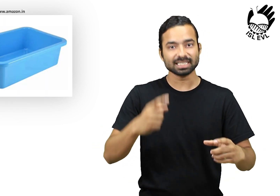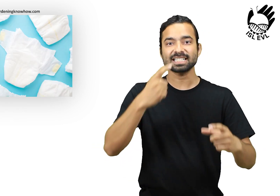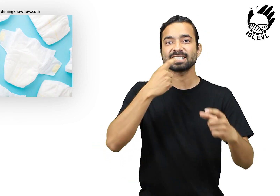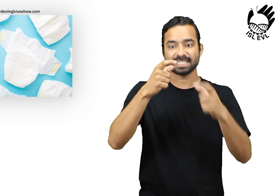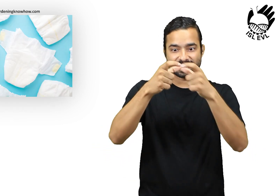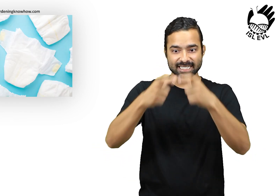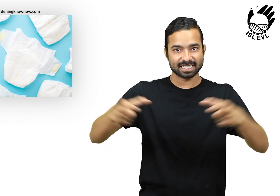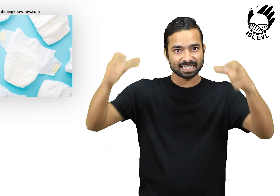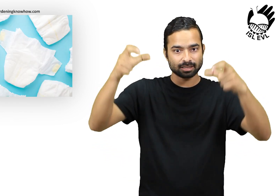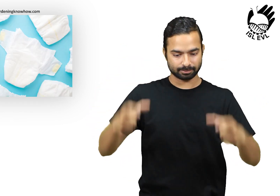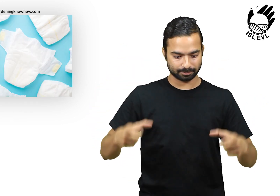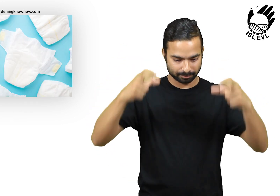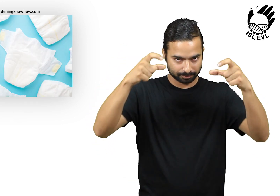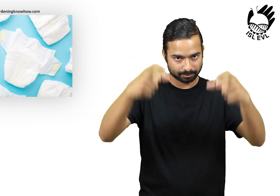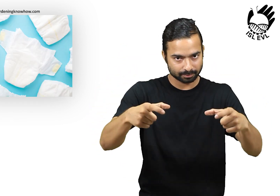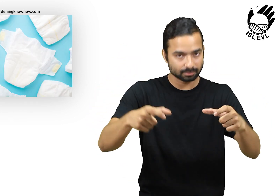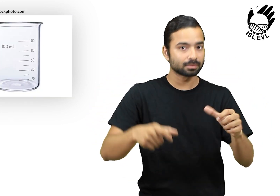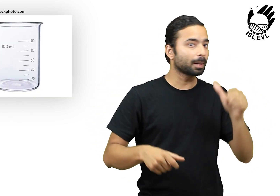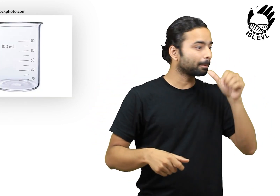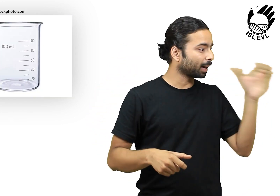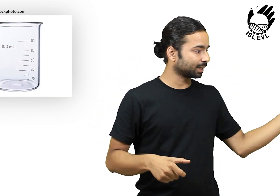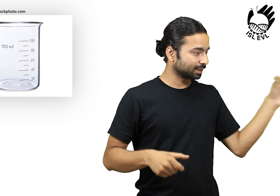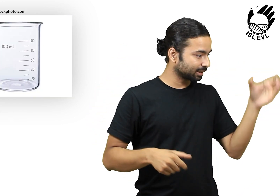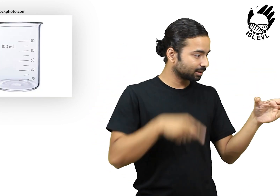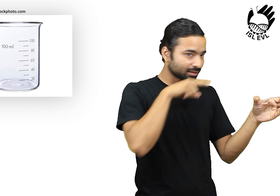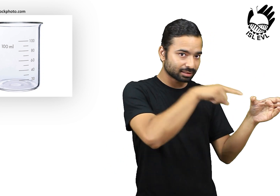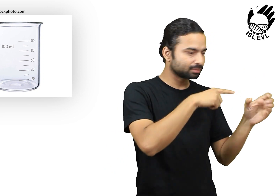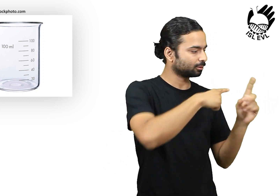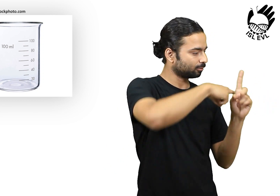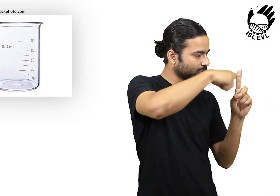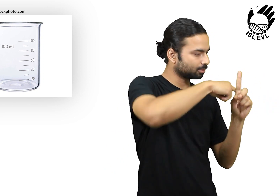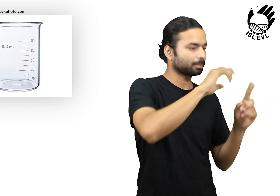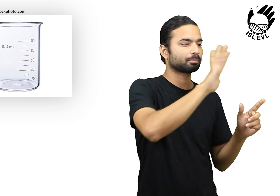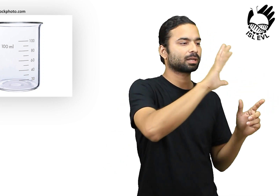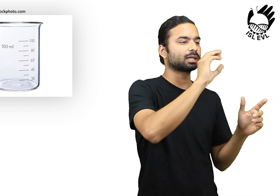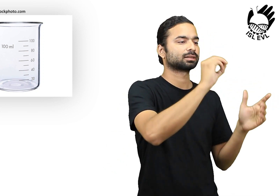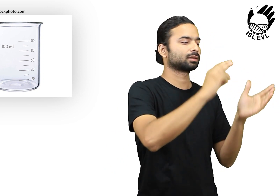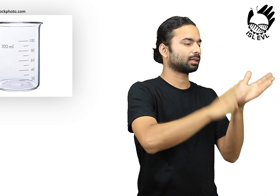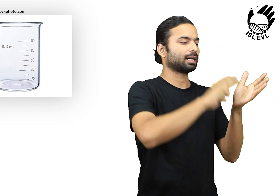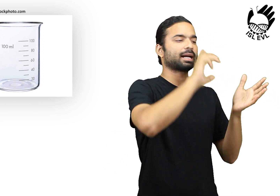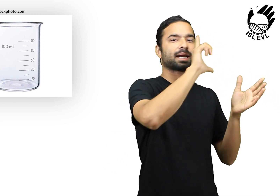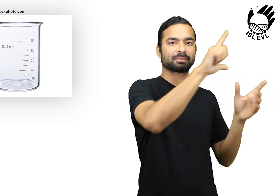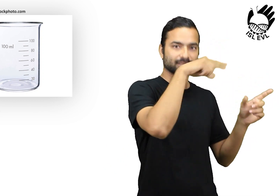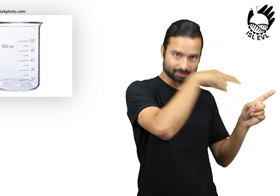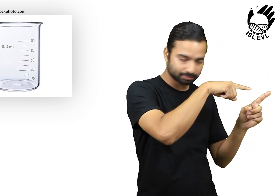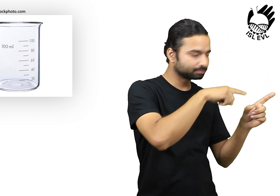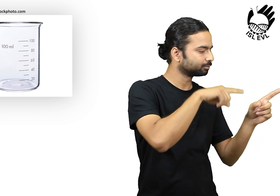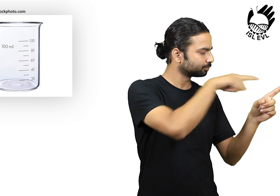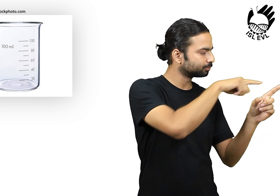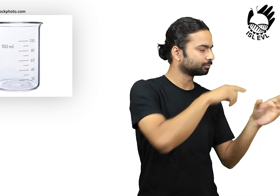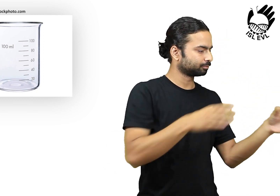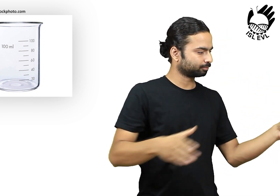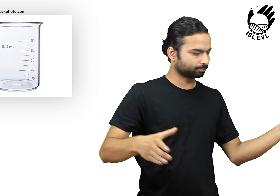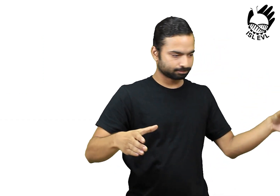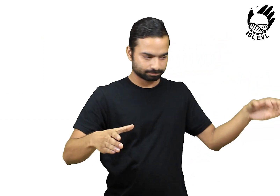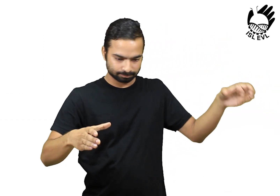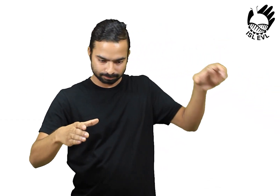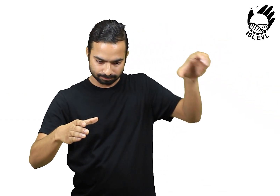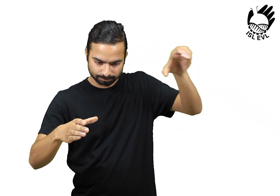diaper until it appears saturated. Record each 50 ml addition as you go along. We